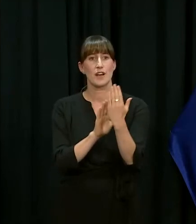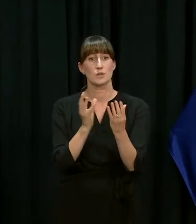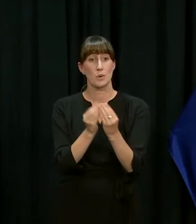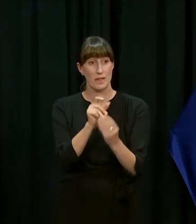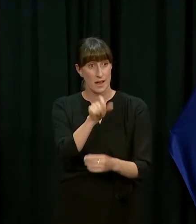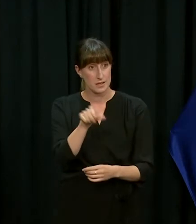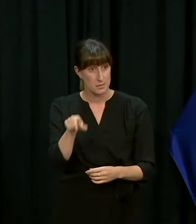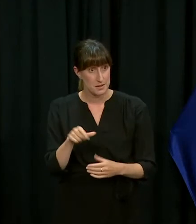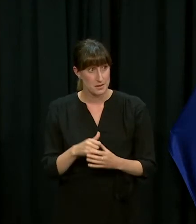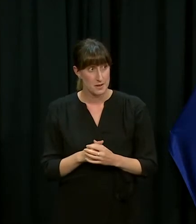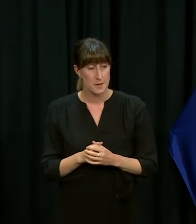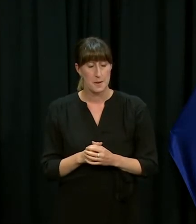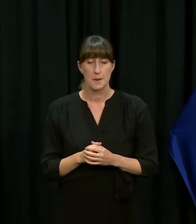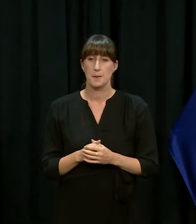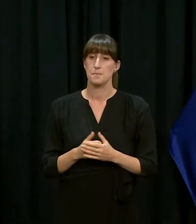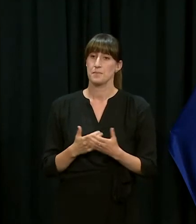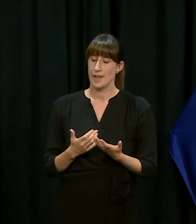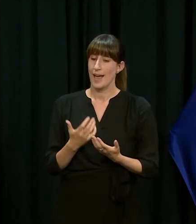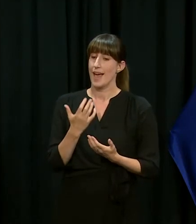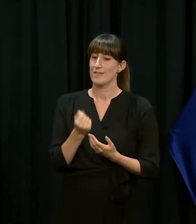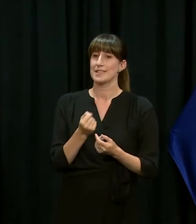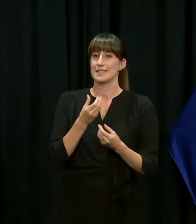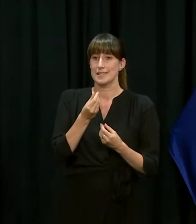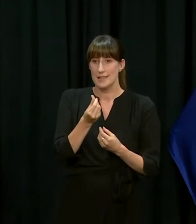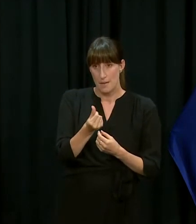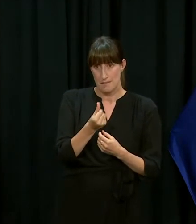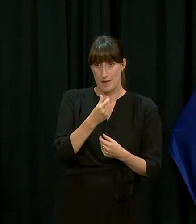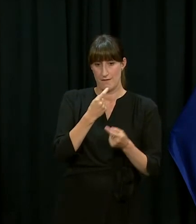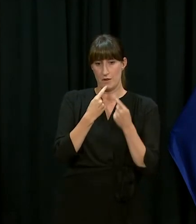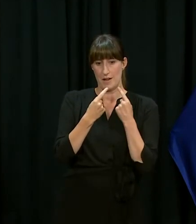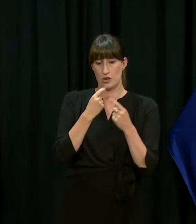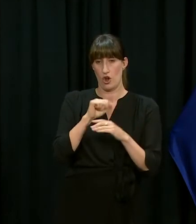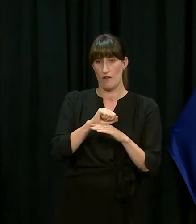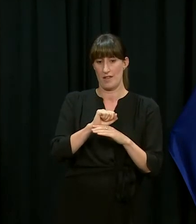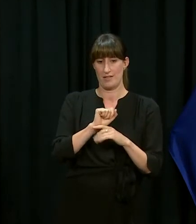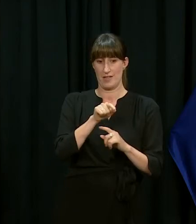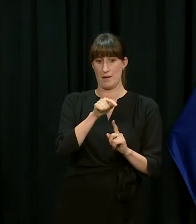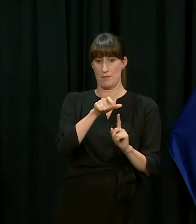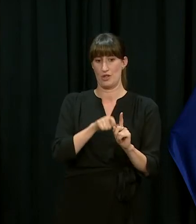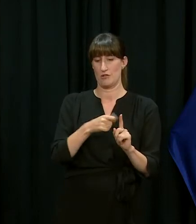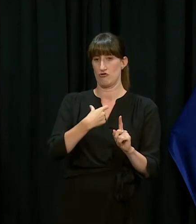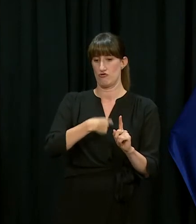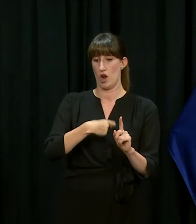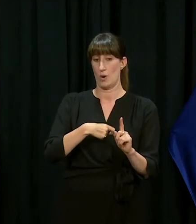we have some information about the nature of the role, and that was helpful in terms of